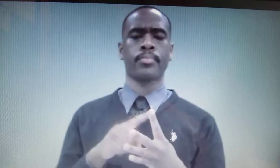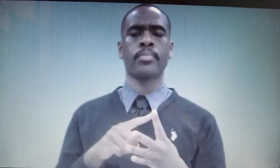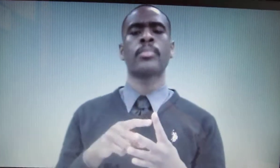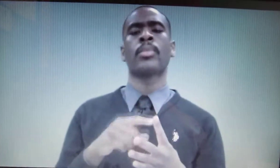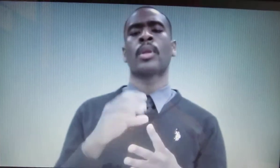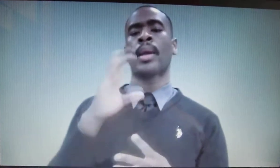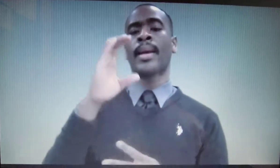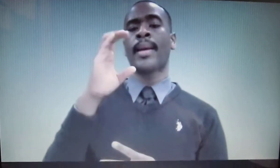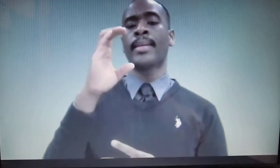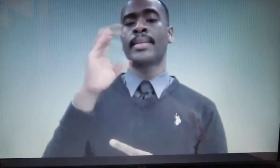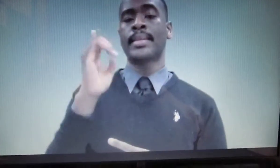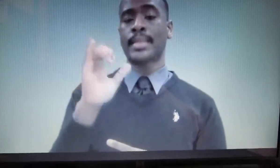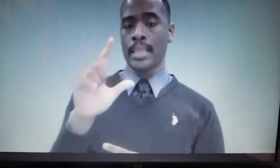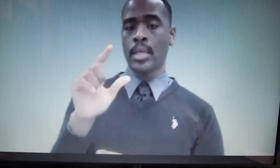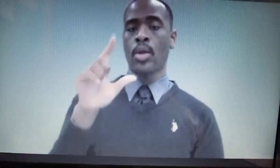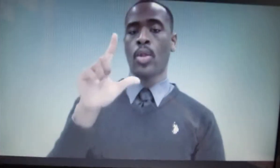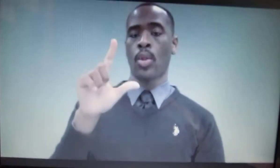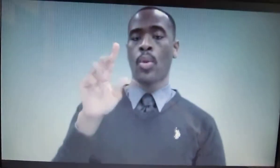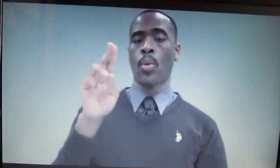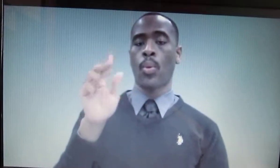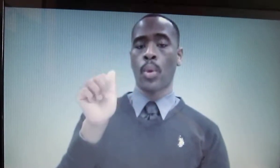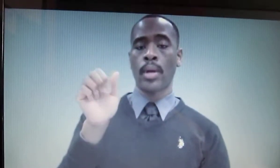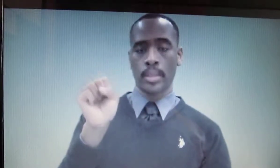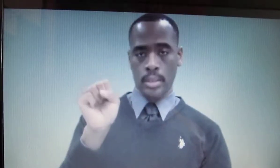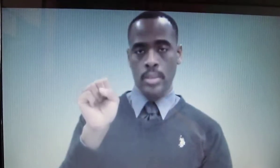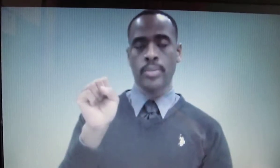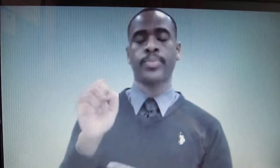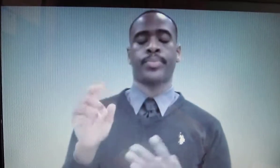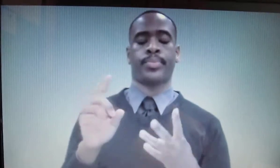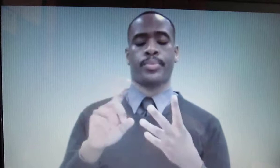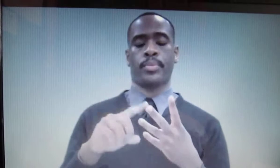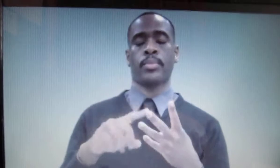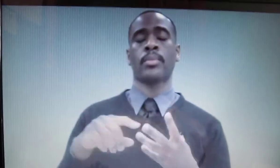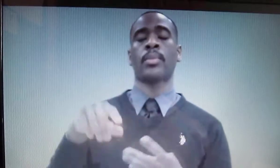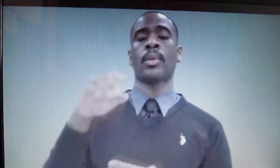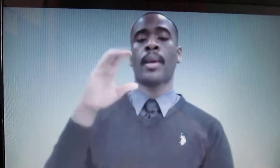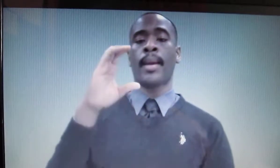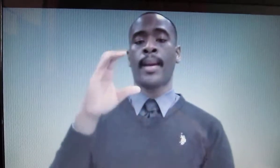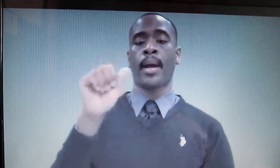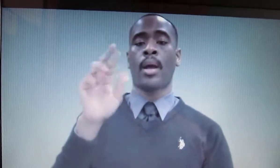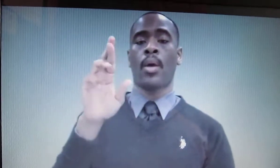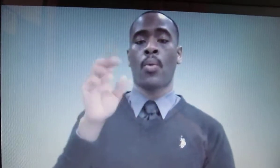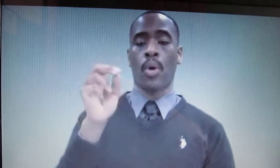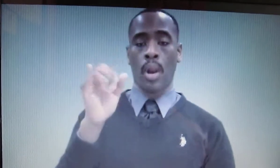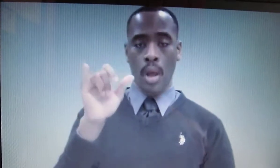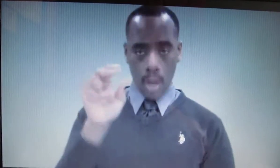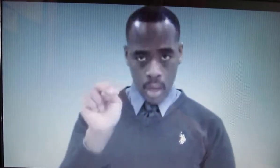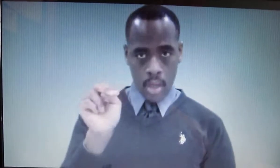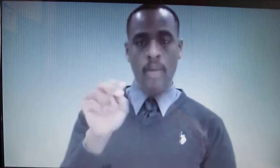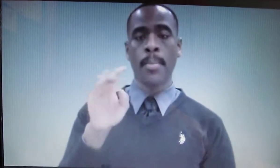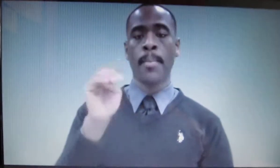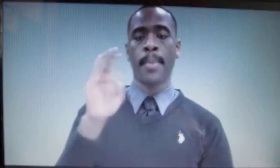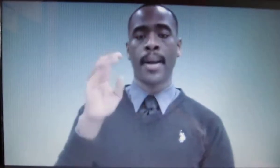We had 4 people that were going to study. We had Cecil,